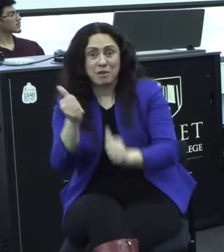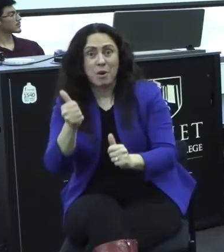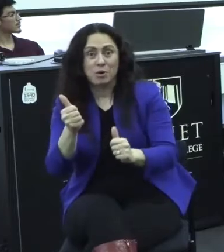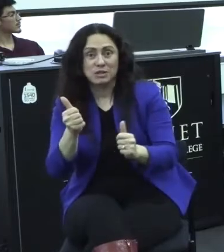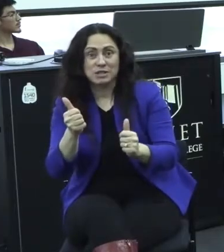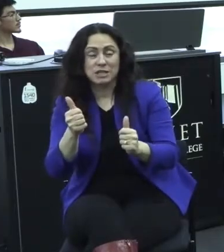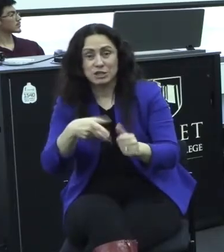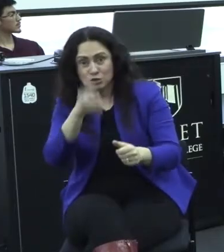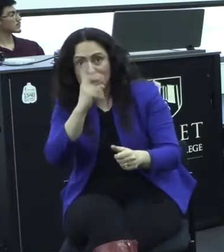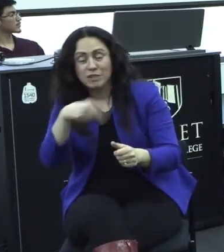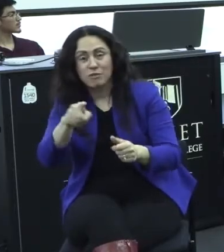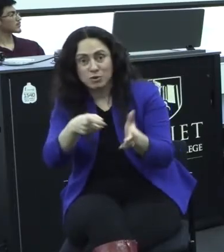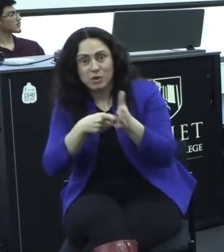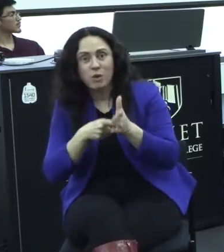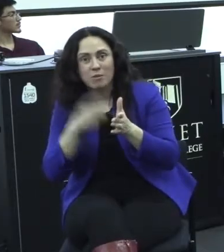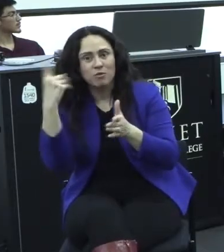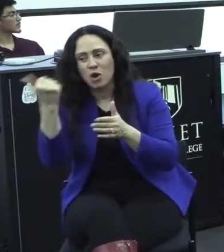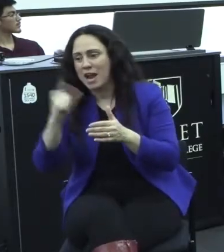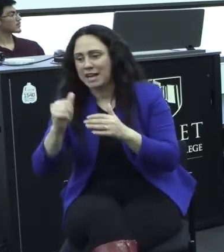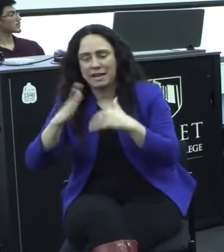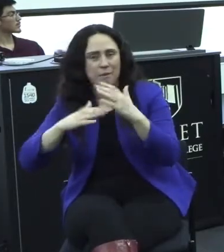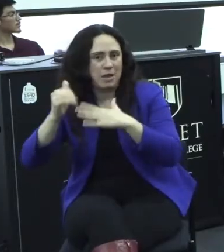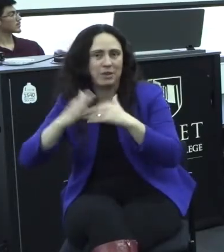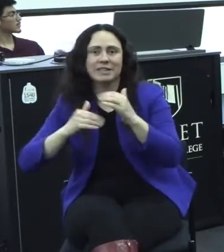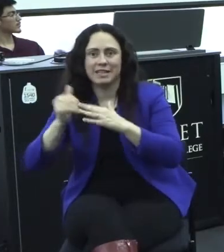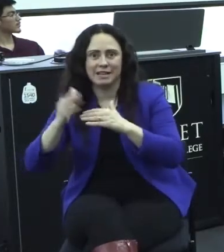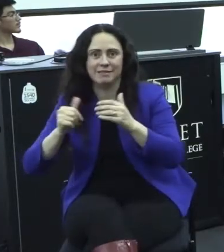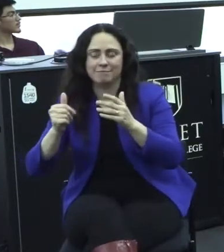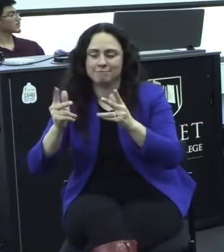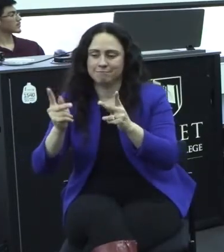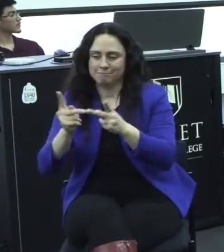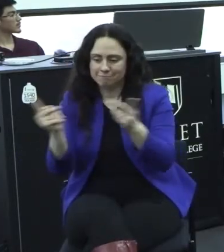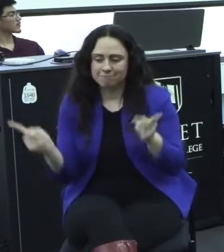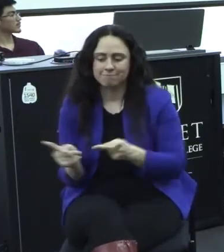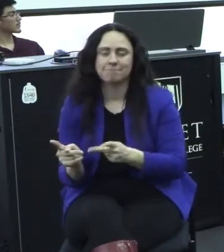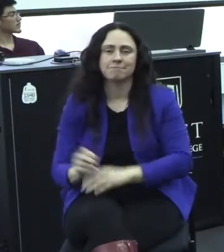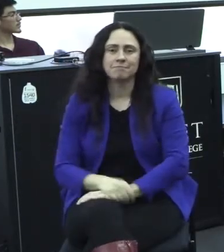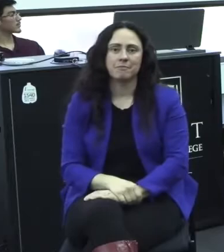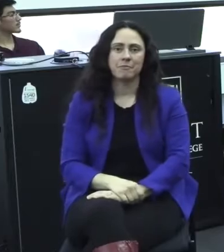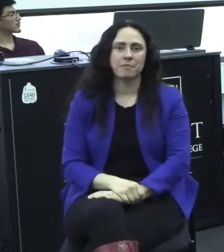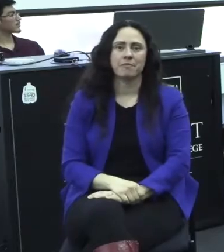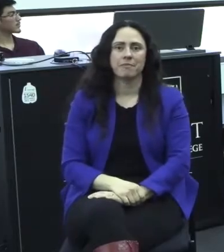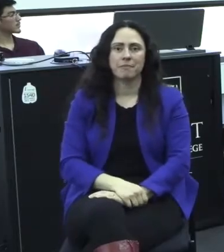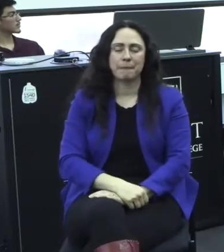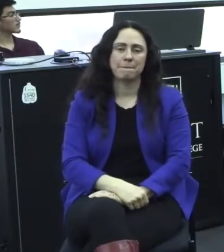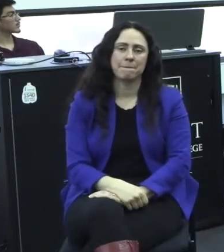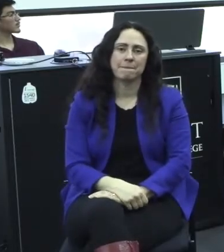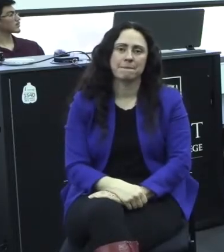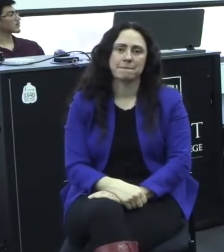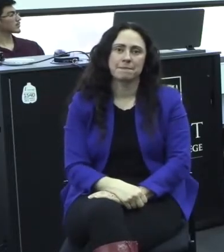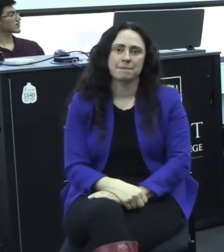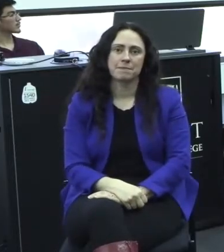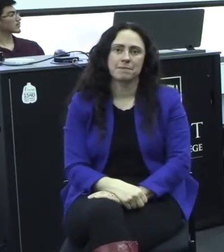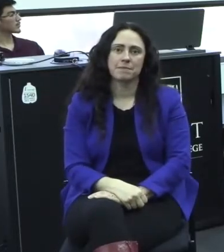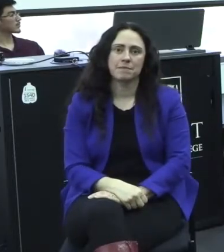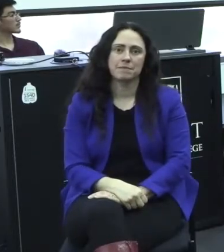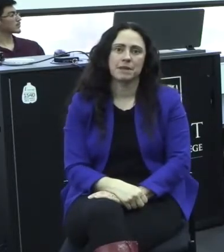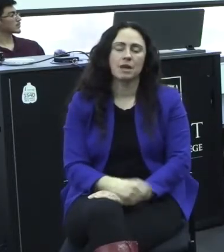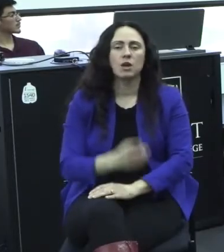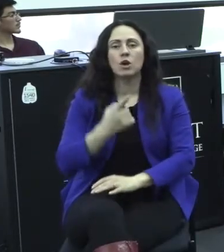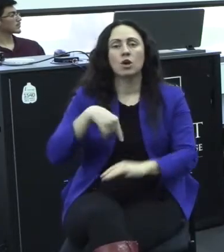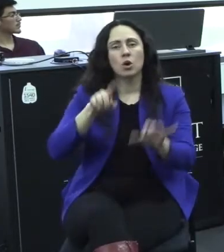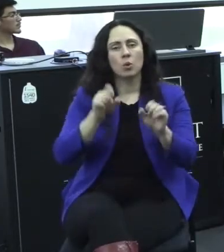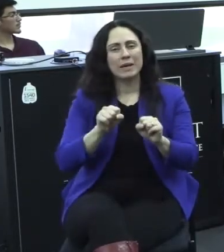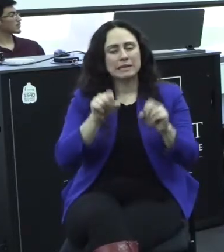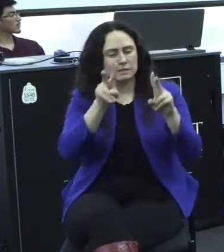those requirements in for any particular component, right, of a building. And we can look